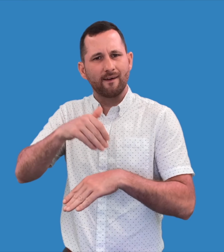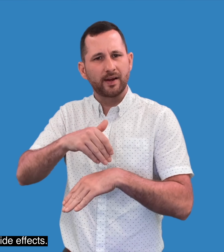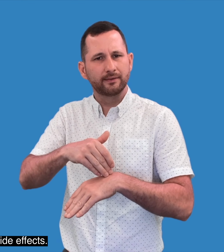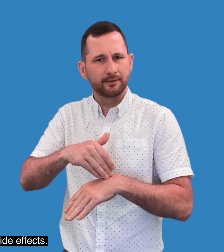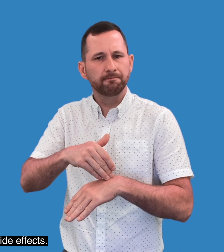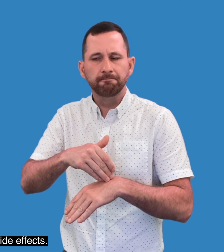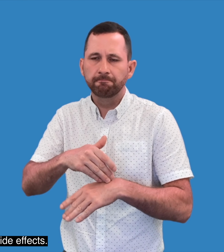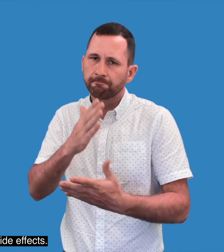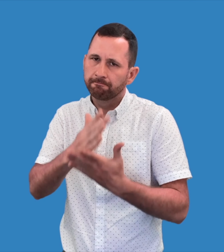Side effects.